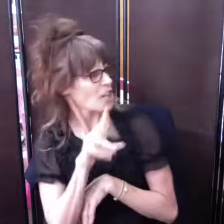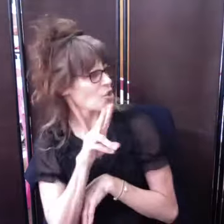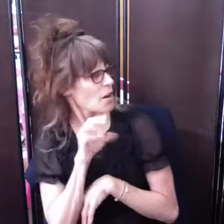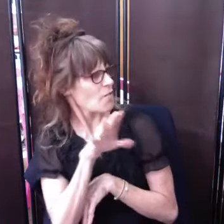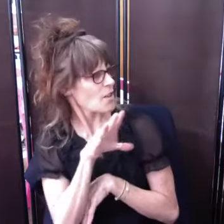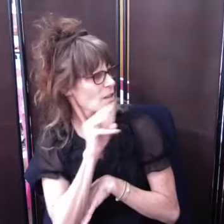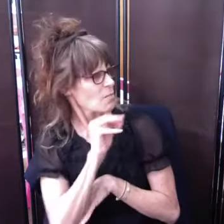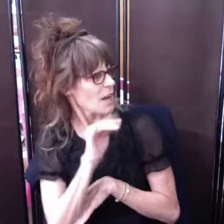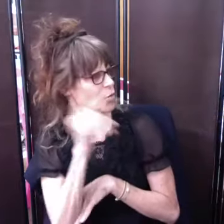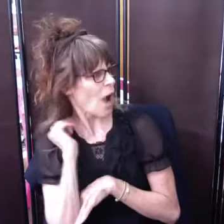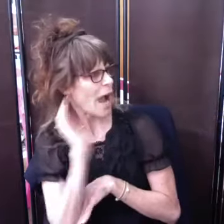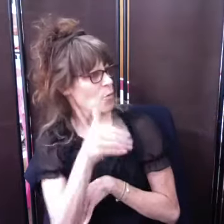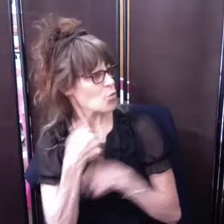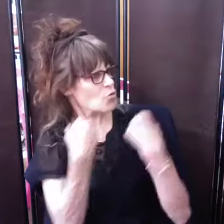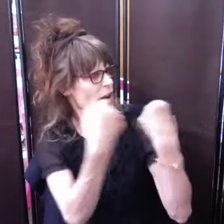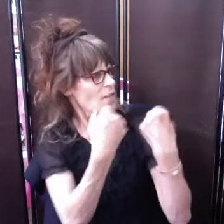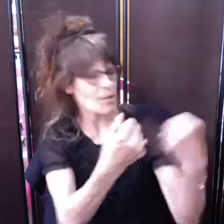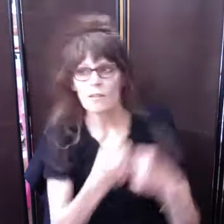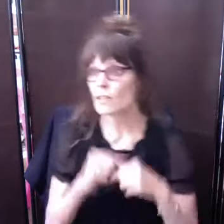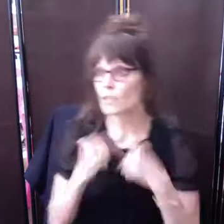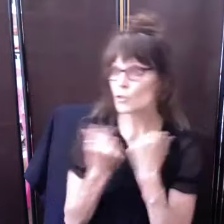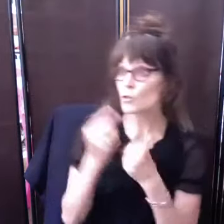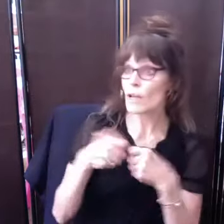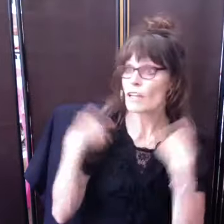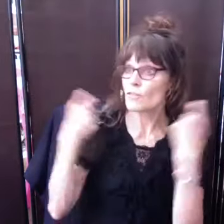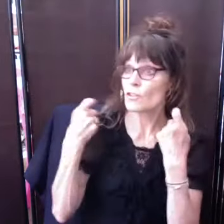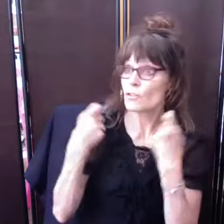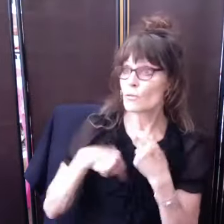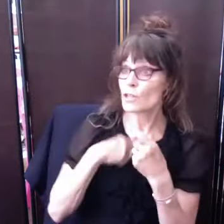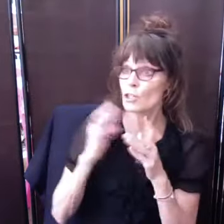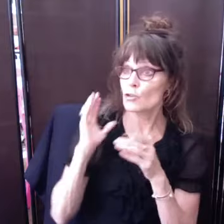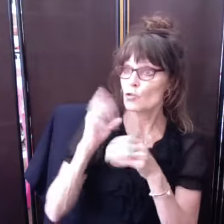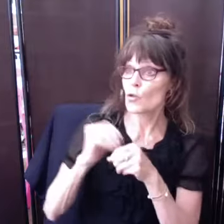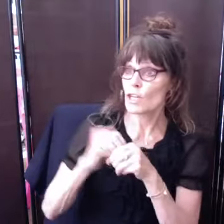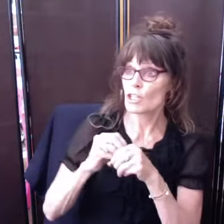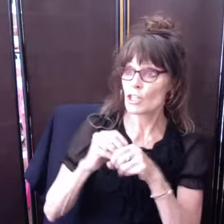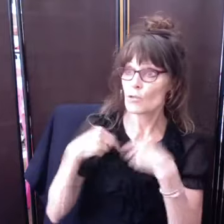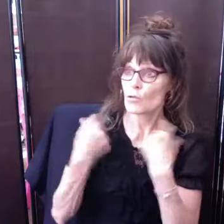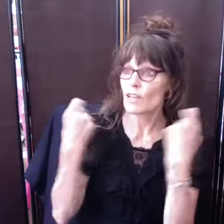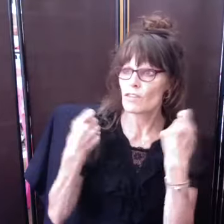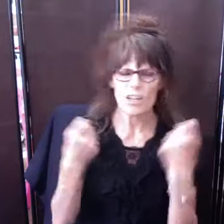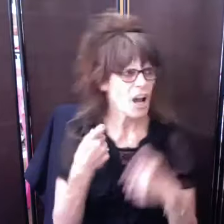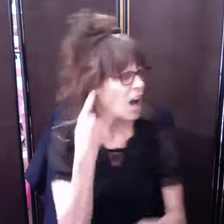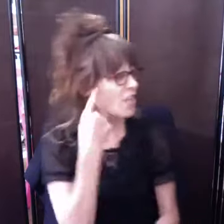would we drive up there? He said, it's their group anniversary. We're going to go to their group anniversary in Norman, Oklahoma. I thought they were certifiably insane. Couldn't believe